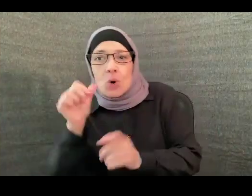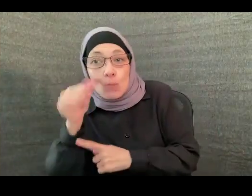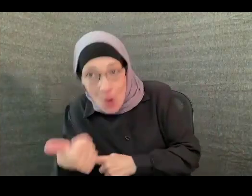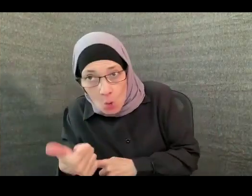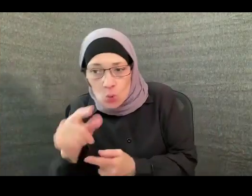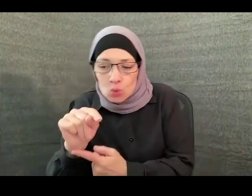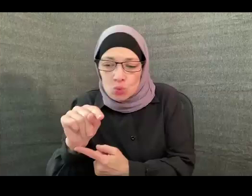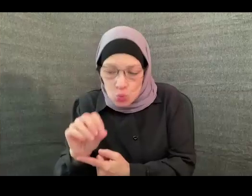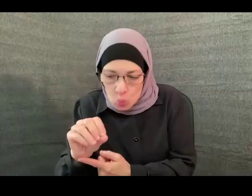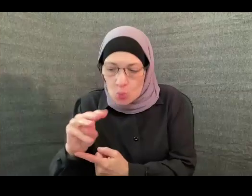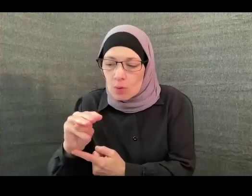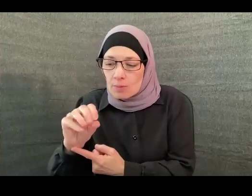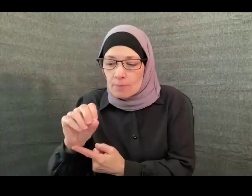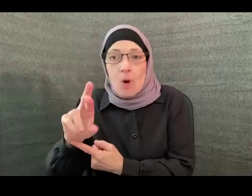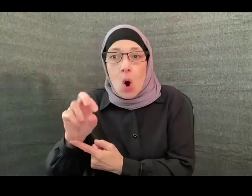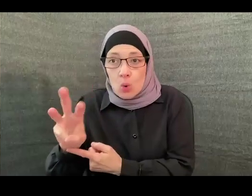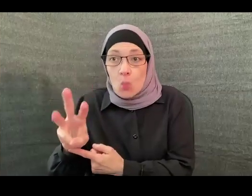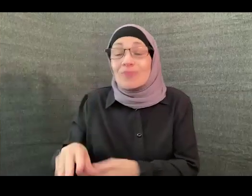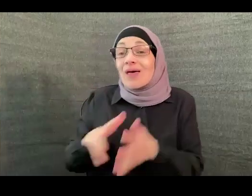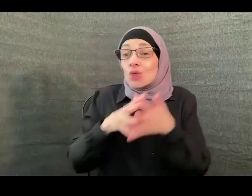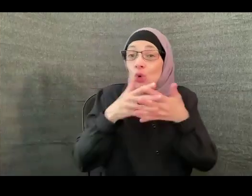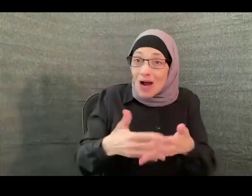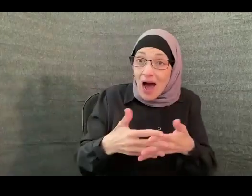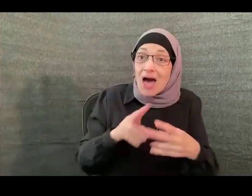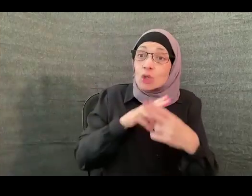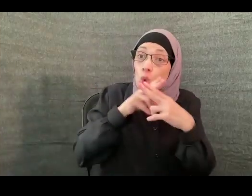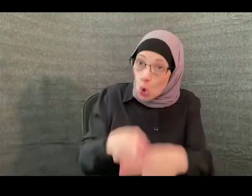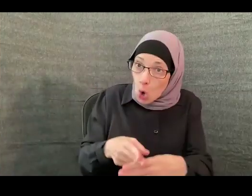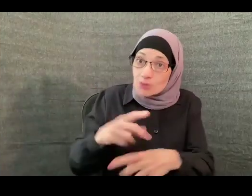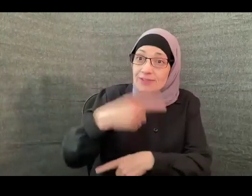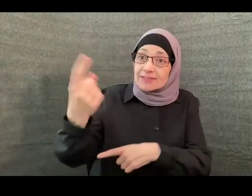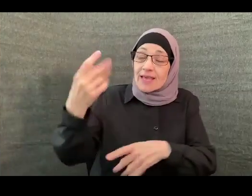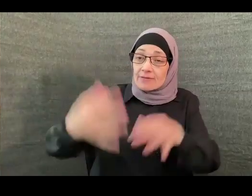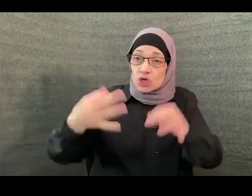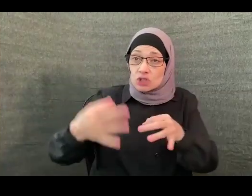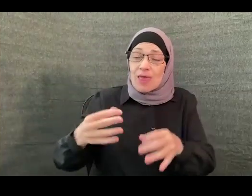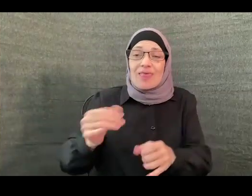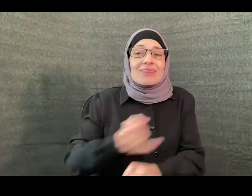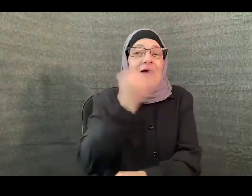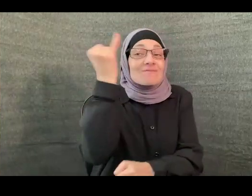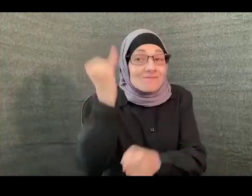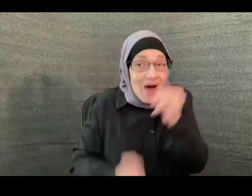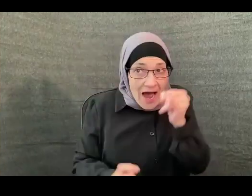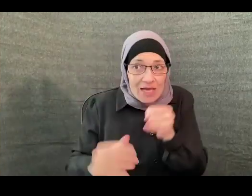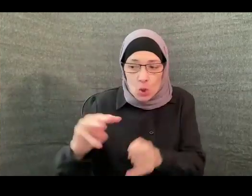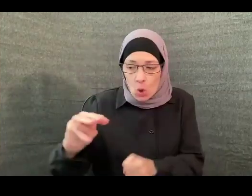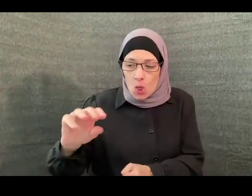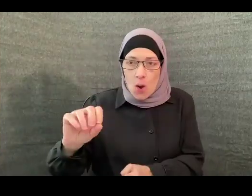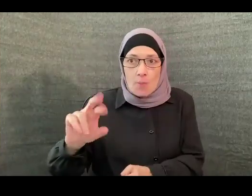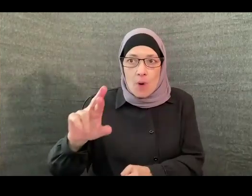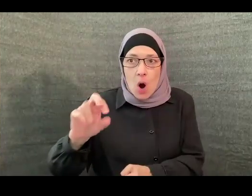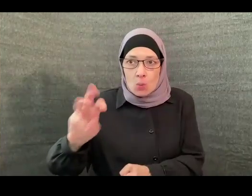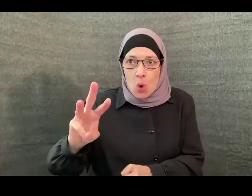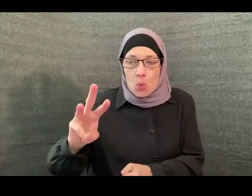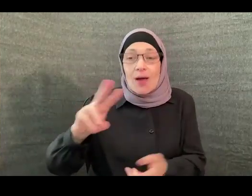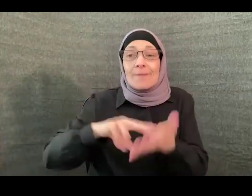But the Quran calls the day of judgment as the final morrow, which means